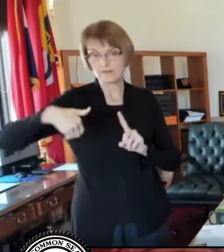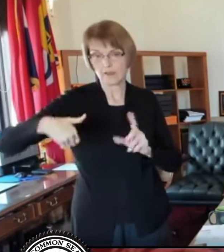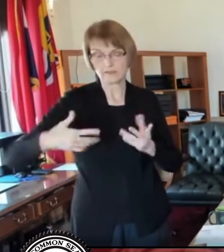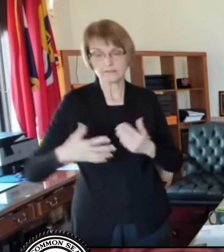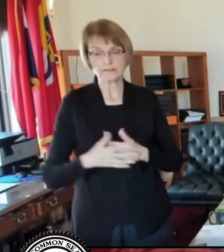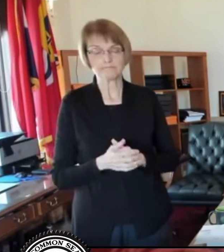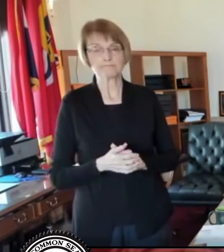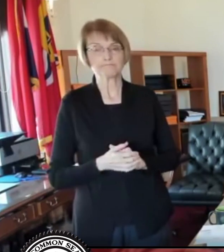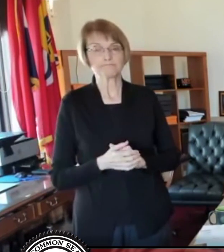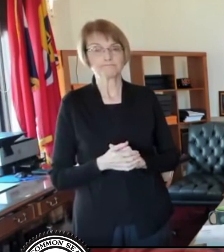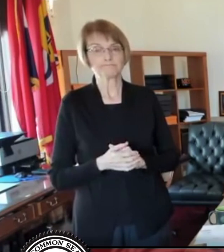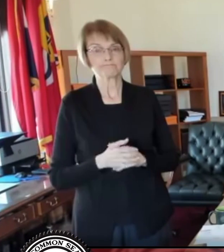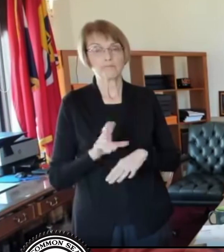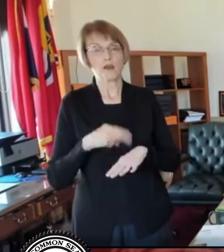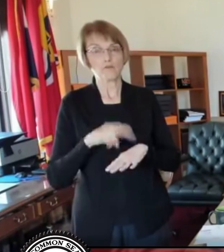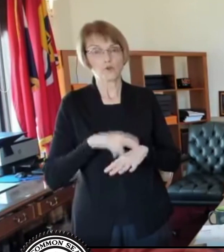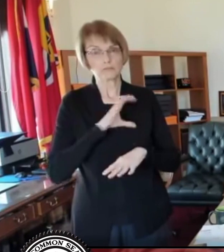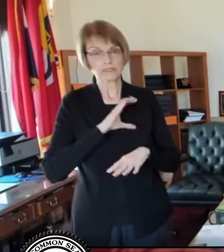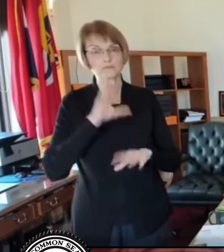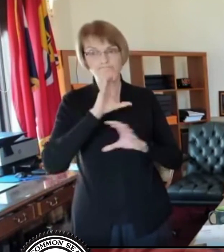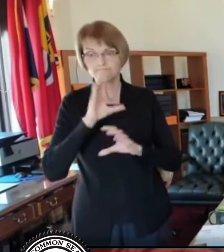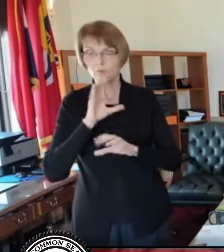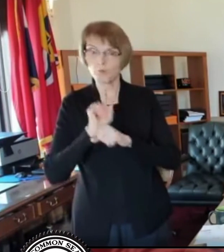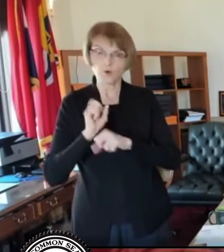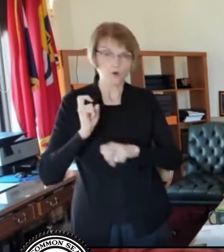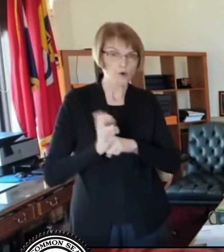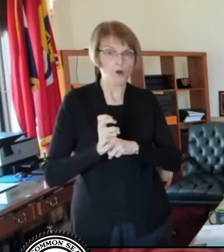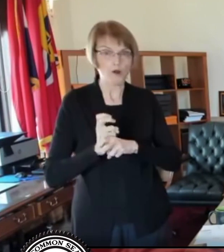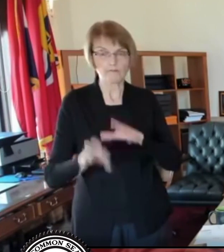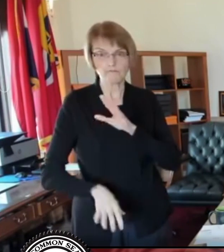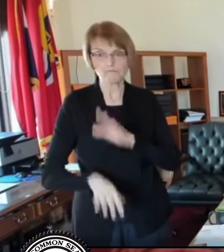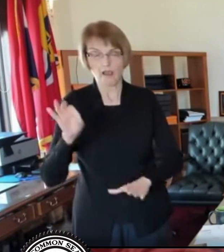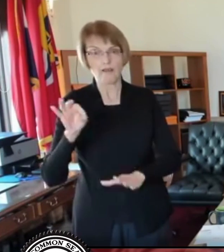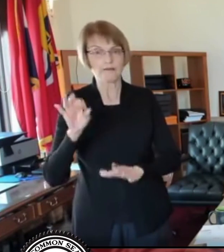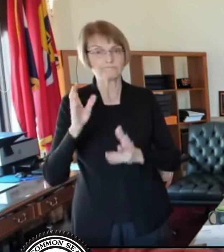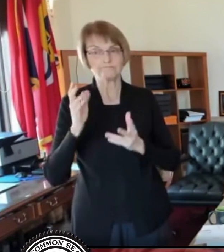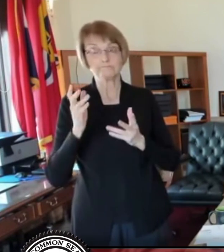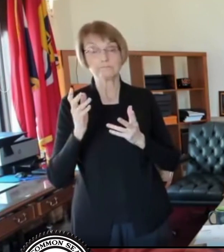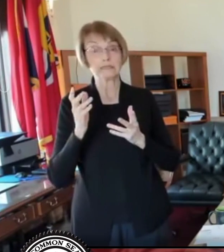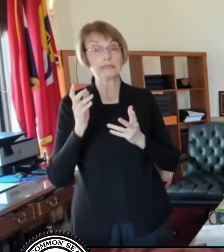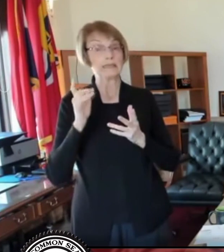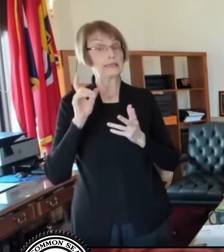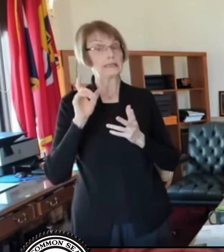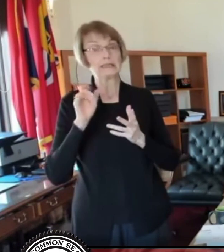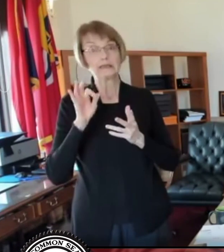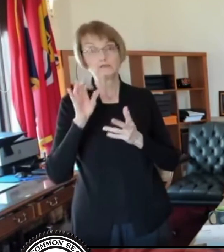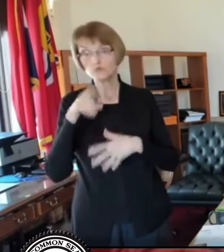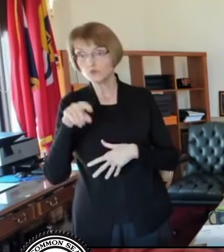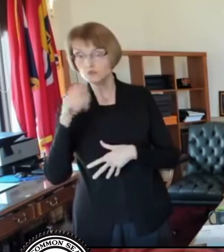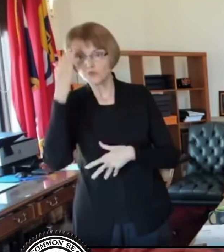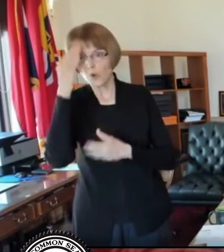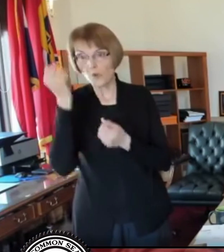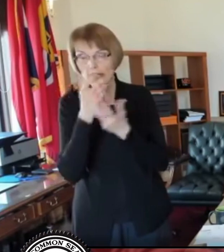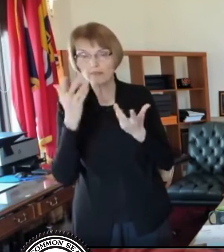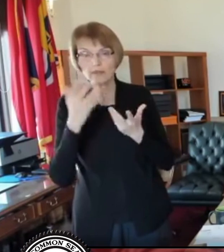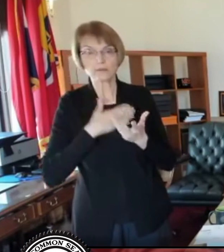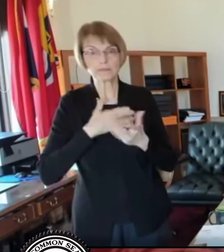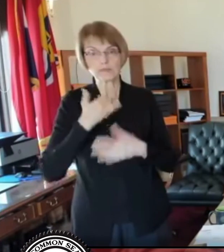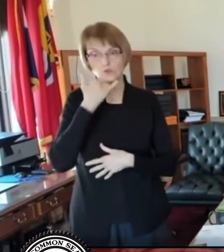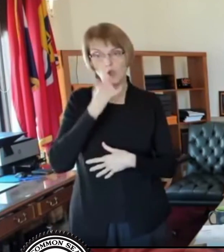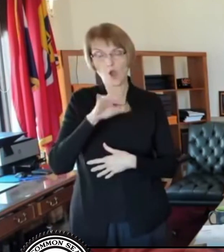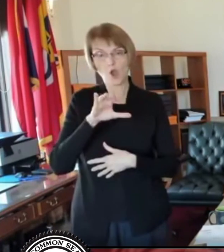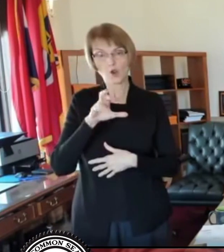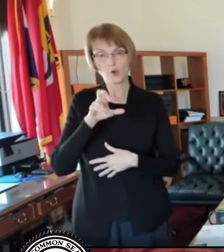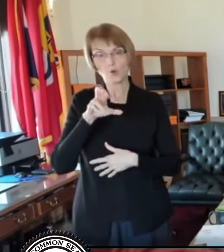yet. Of course, police are working hard on that. So anyone who does know anybody, please call Crime